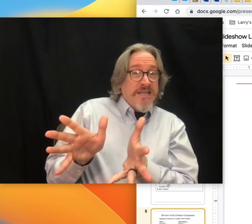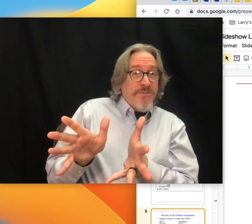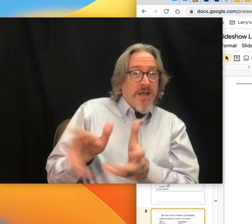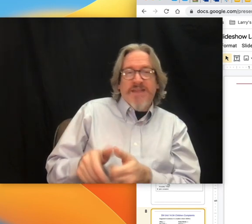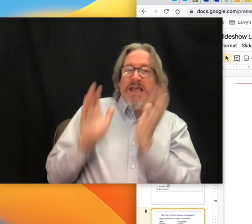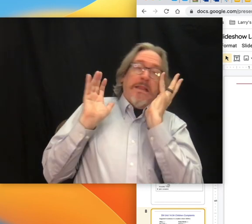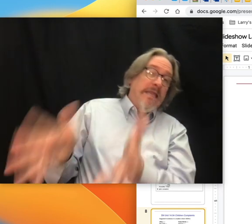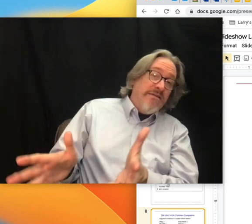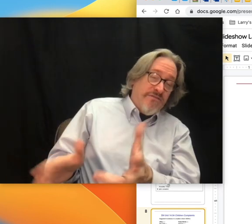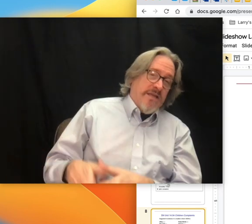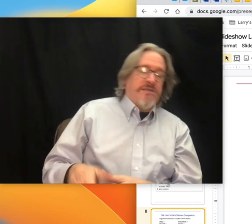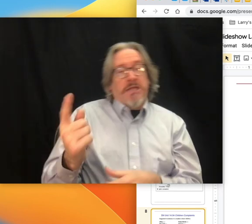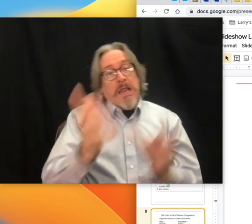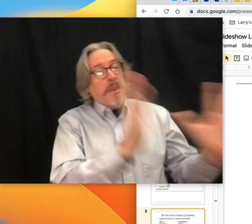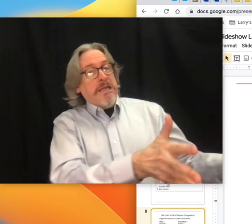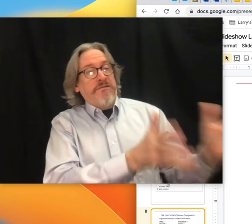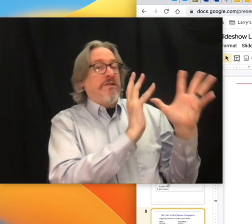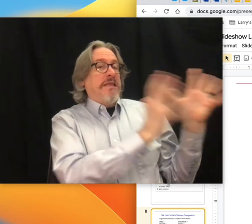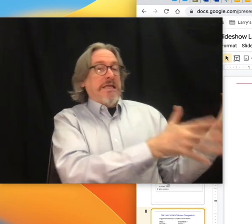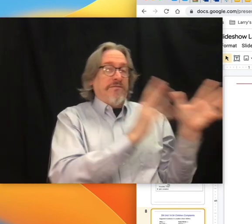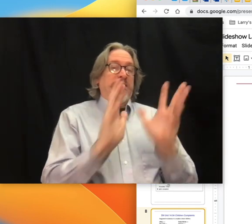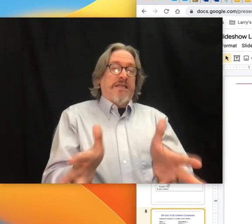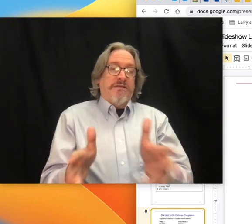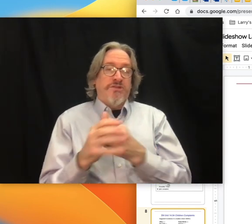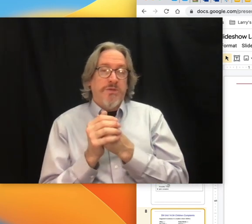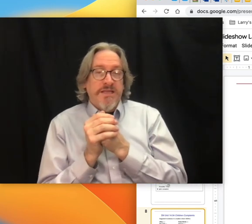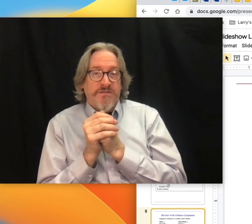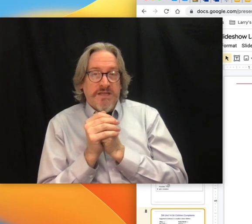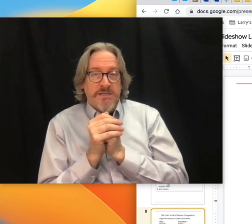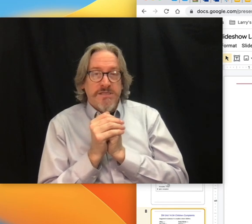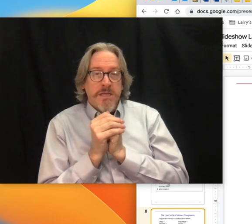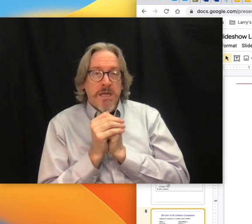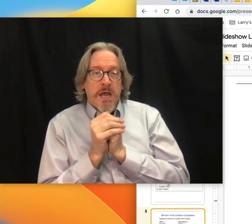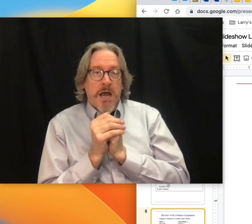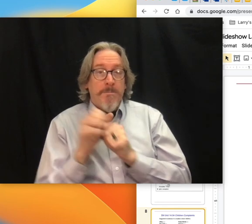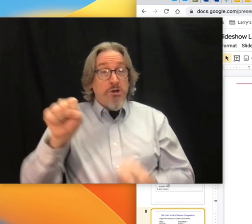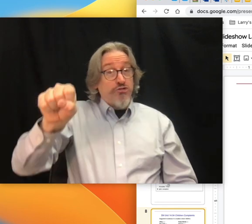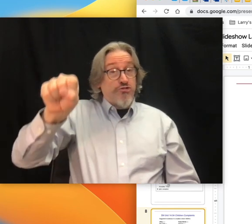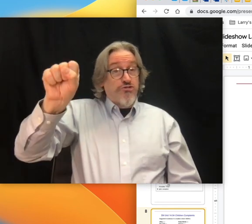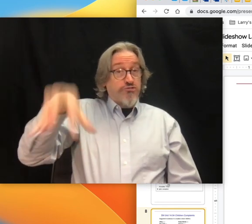to leave behind, they leave things. Leave. To leave things.